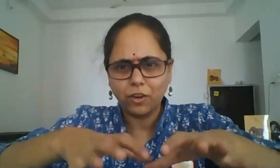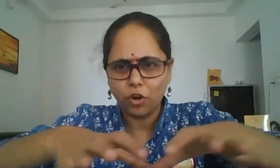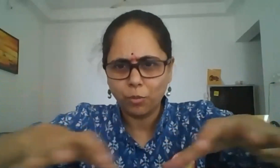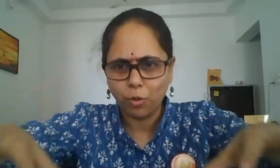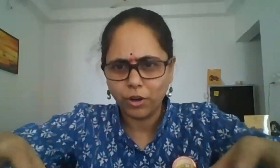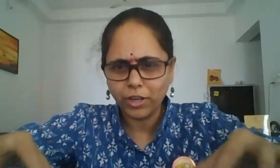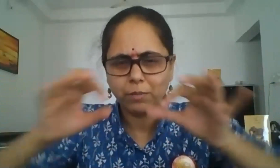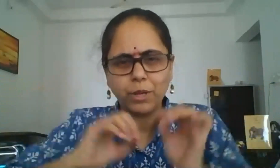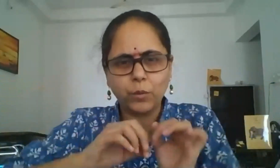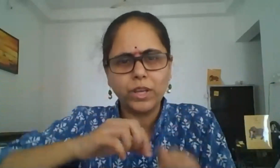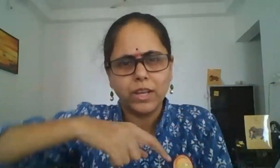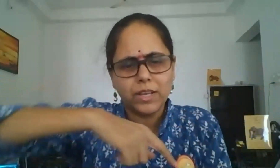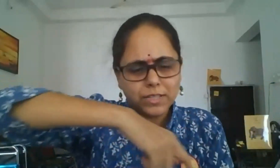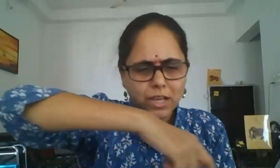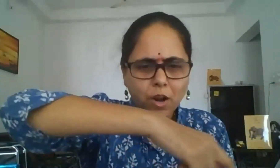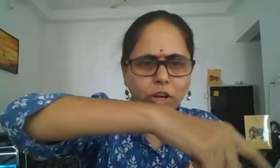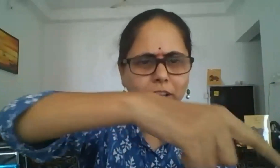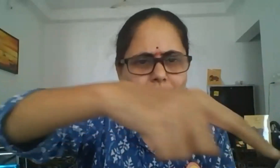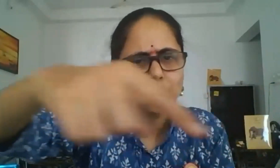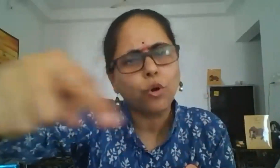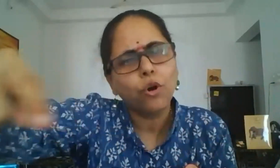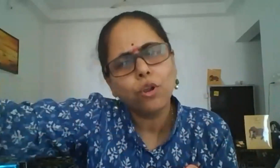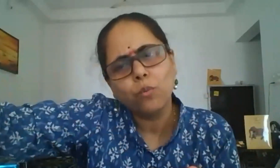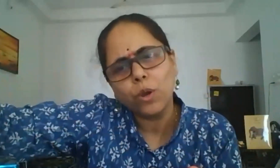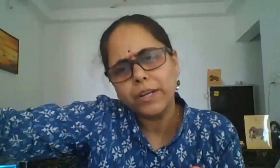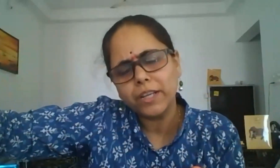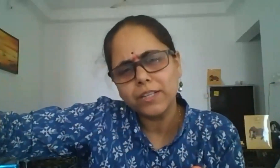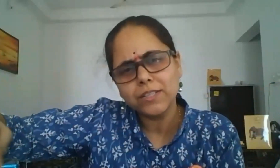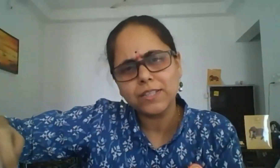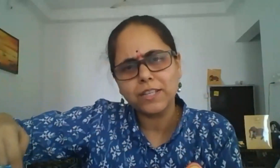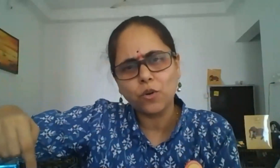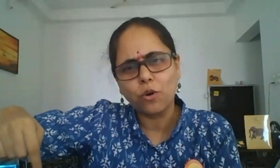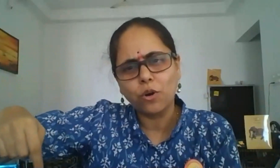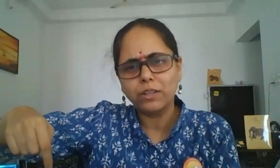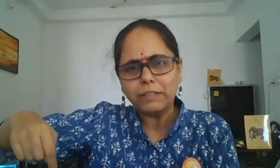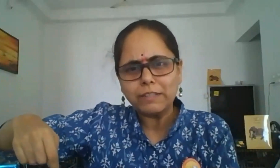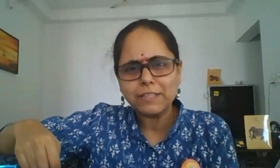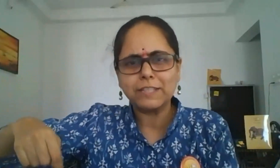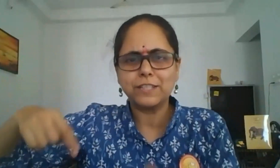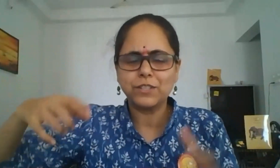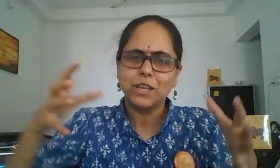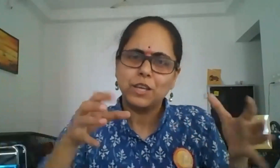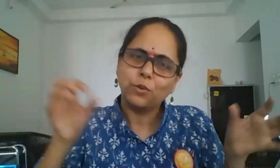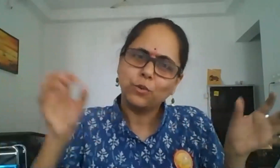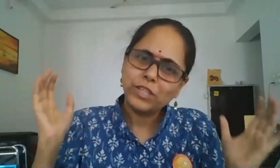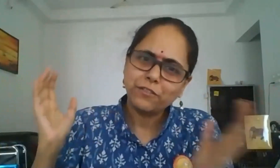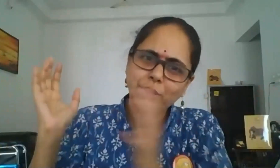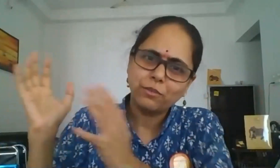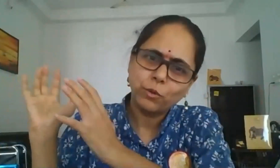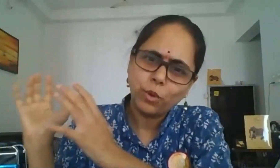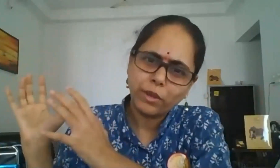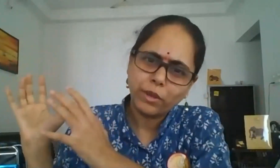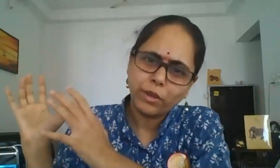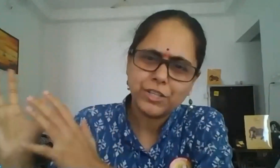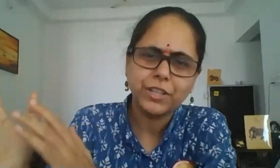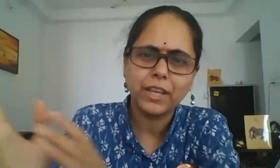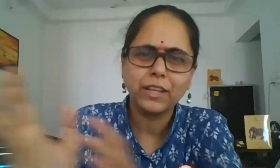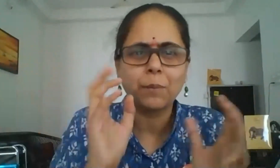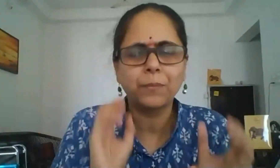or pond in between, surrounding which all volunteers sit, all nurses, whoever patient can come, they